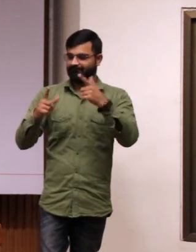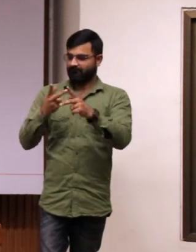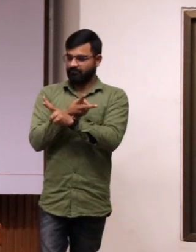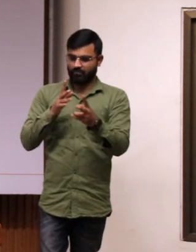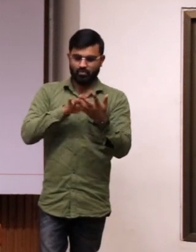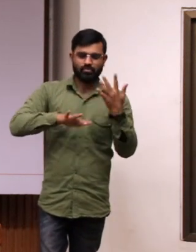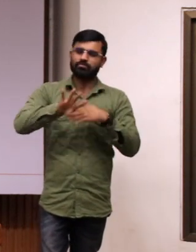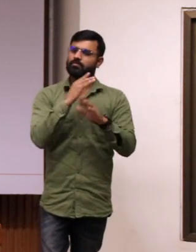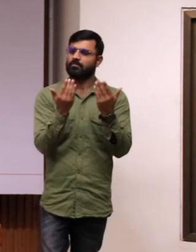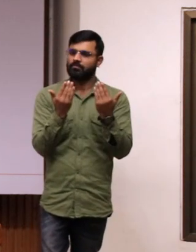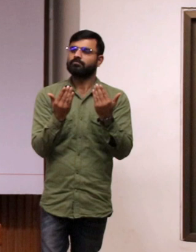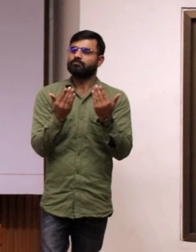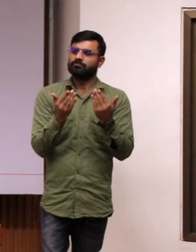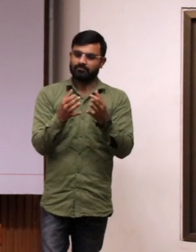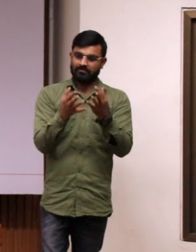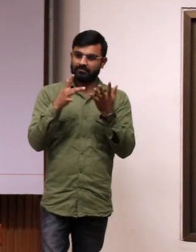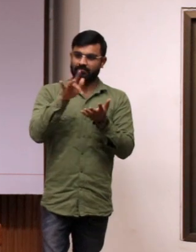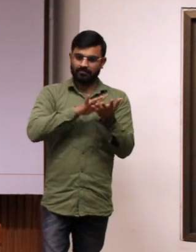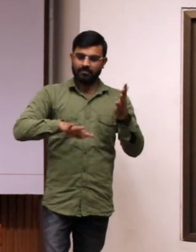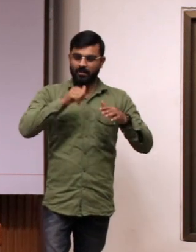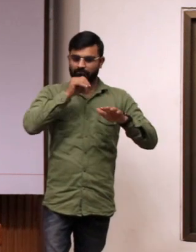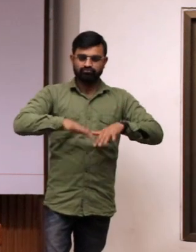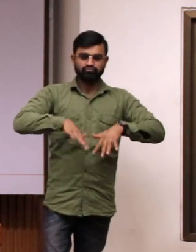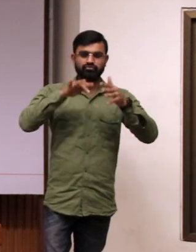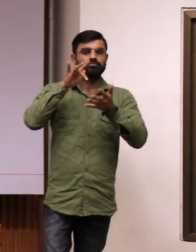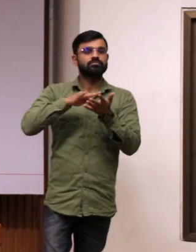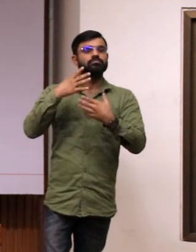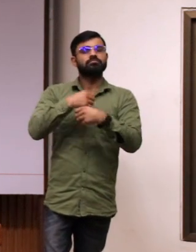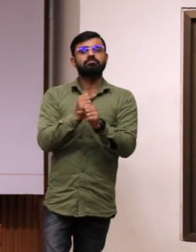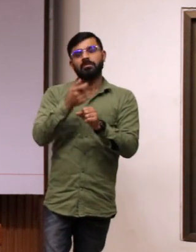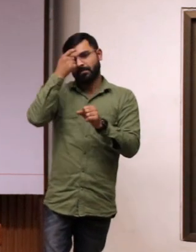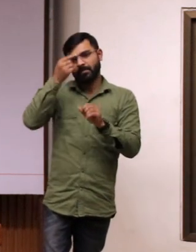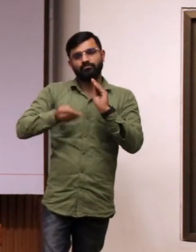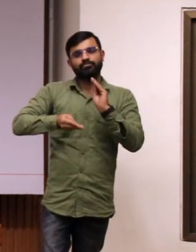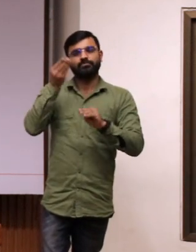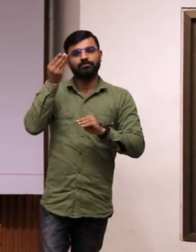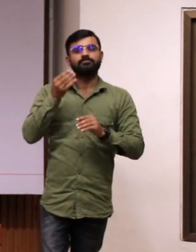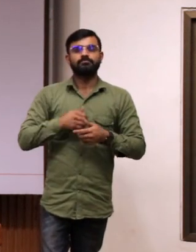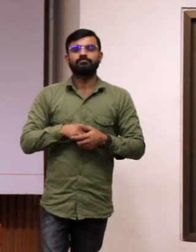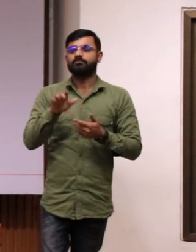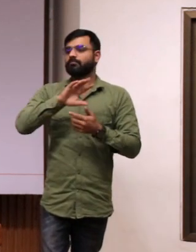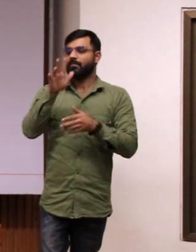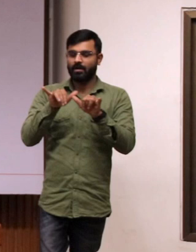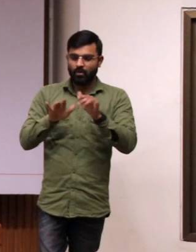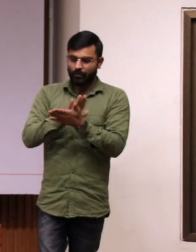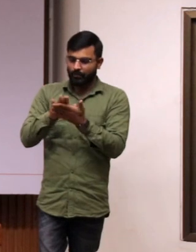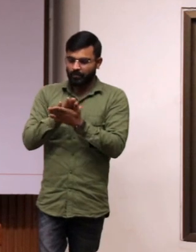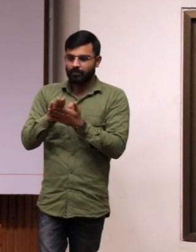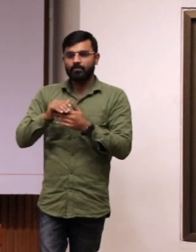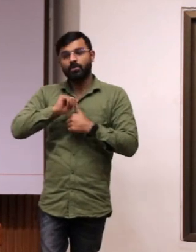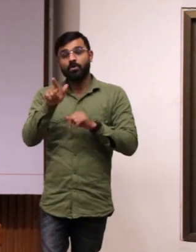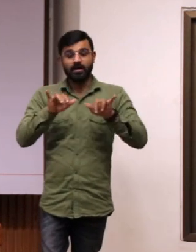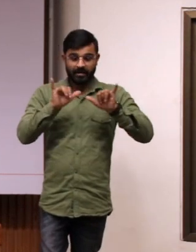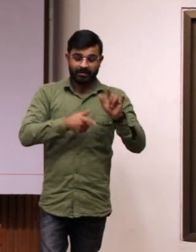then probably, especially in active flood zone, then you are going to create serious problem. And there is no land. So every